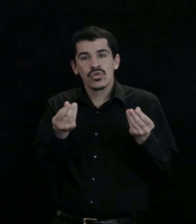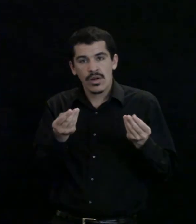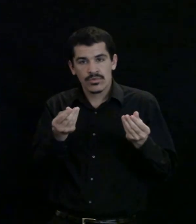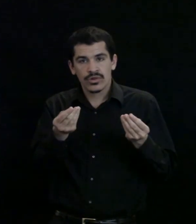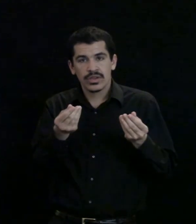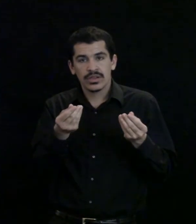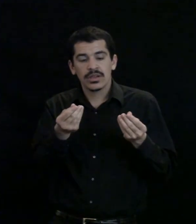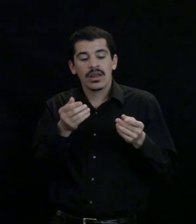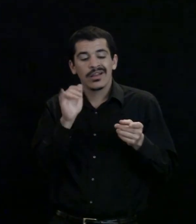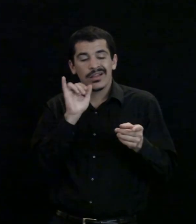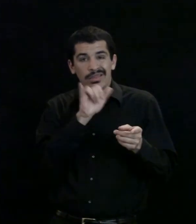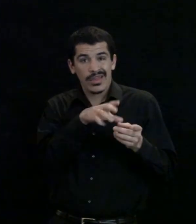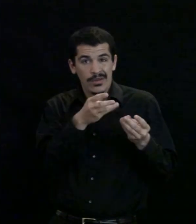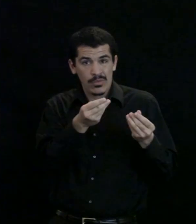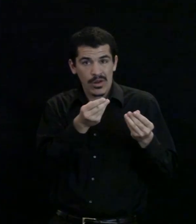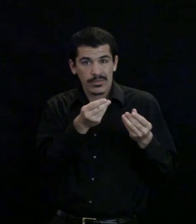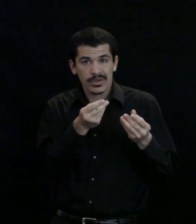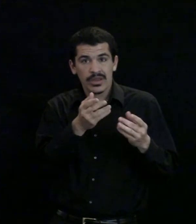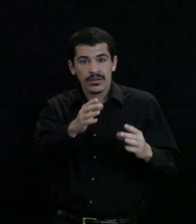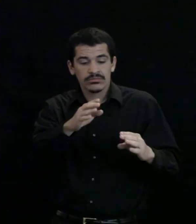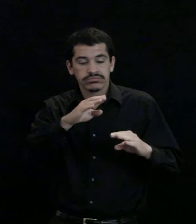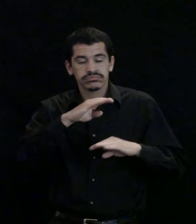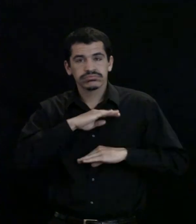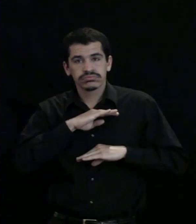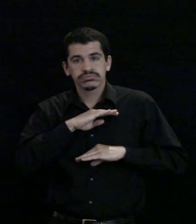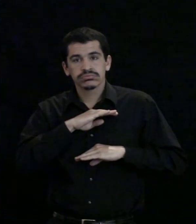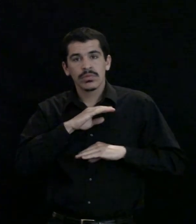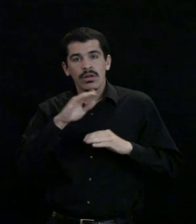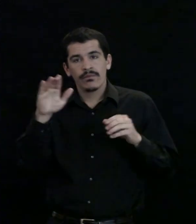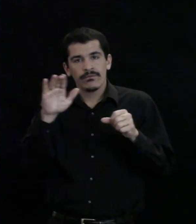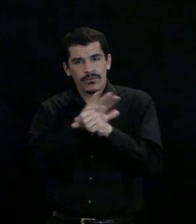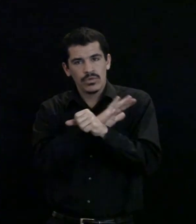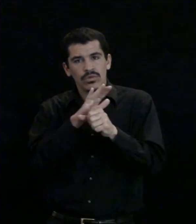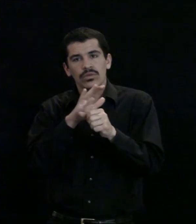priorities, including apartments and commercial,